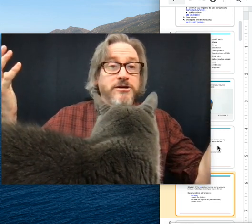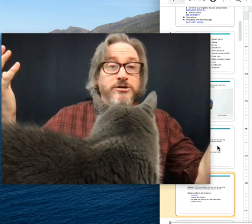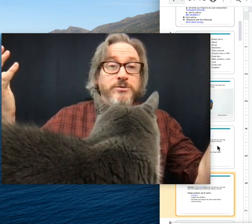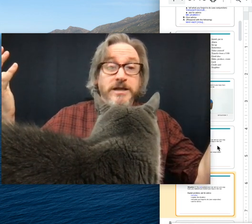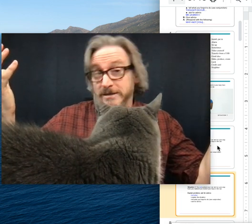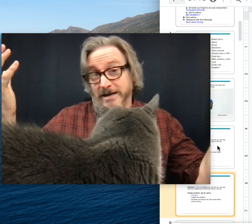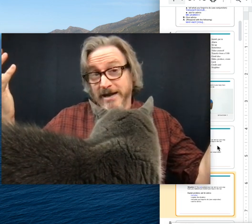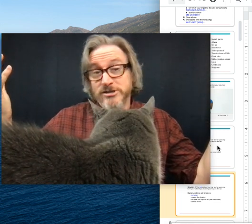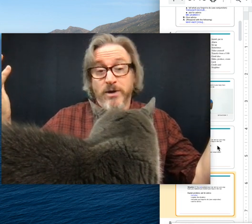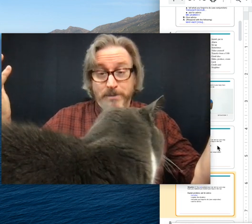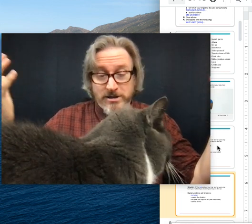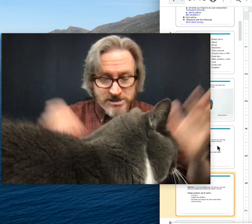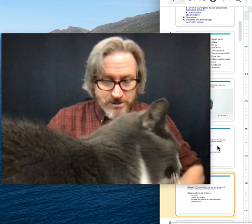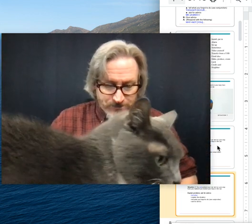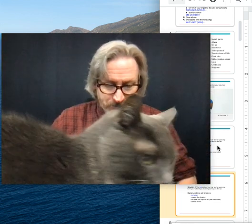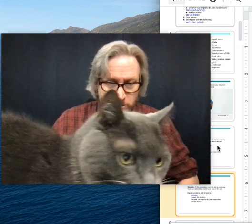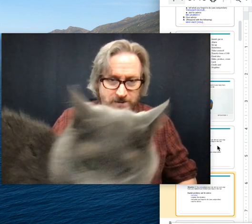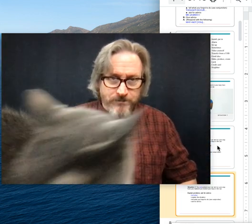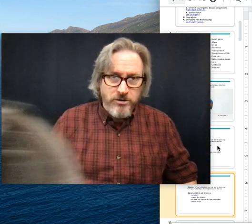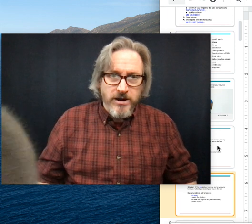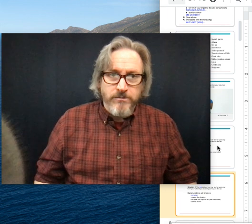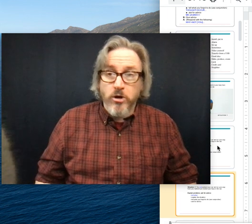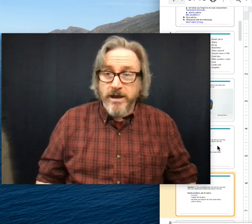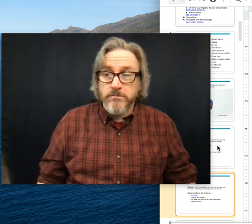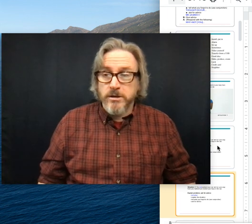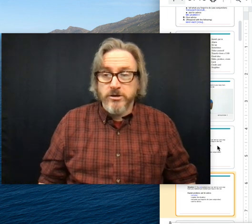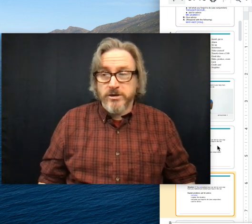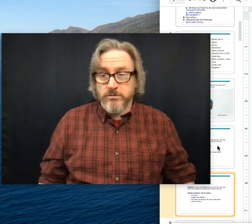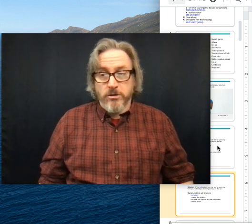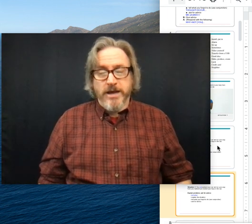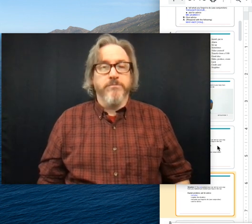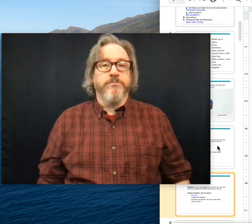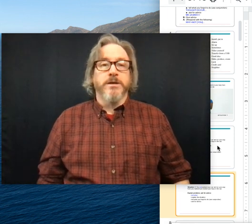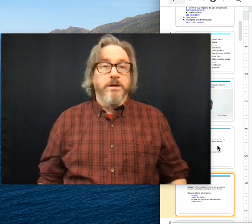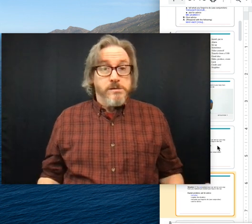I'm Dr. Doolittle today, so I apologize. Come here. Great. Okay.